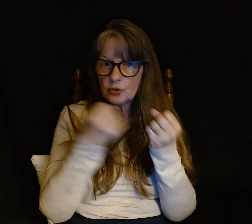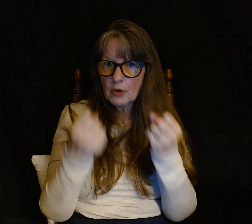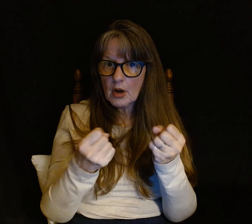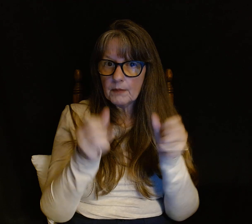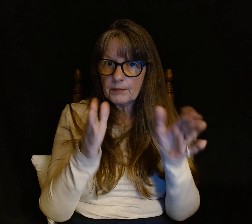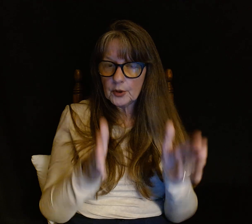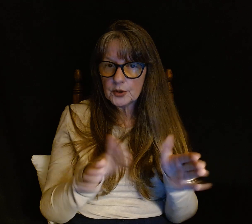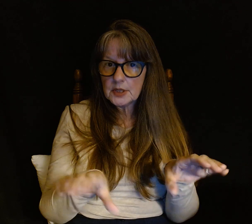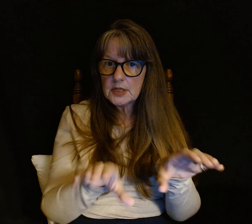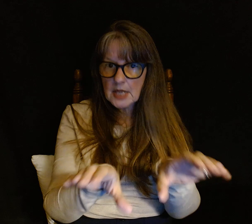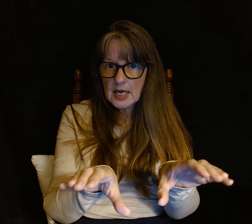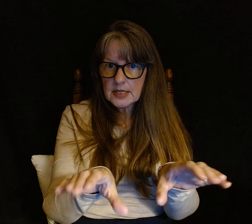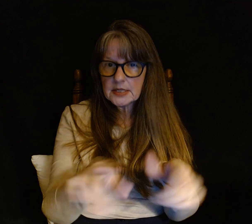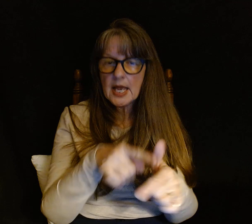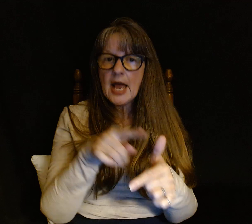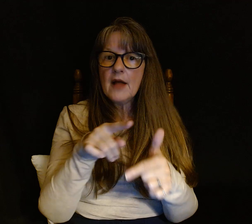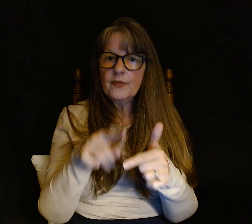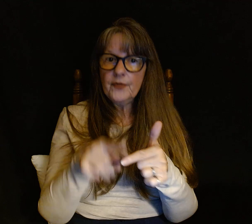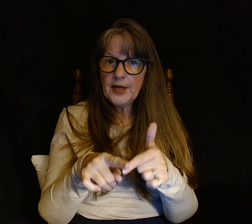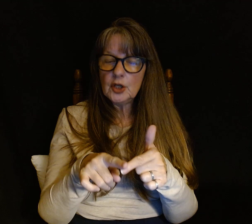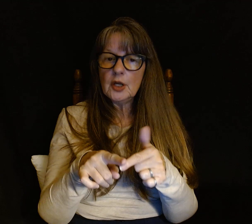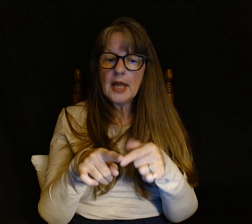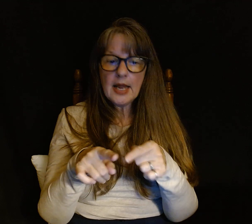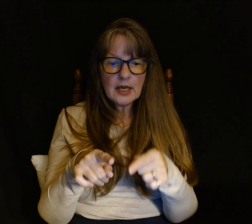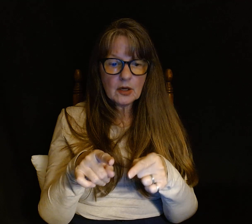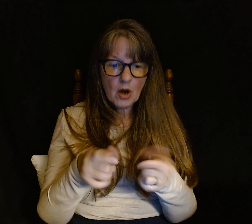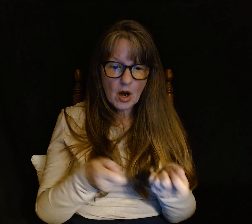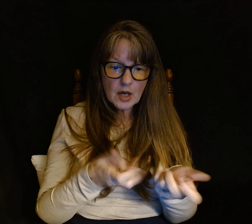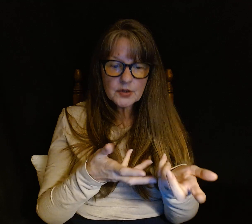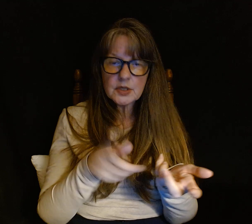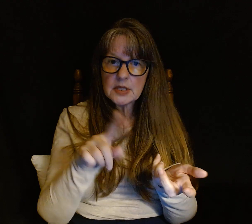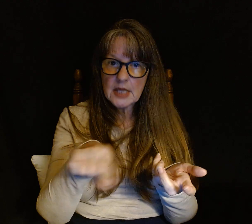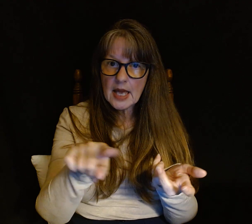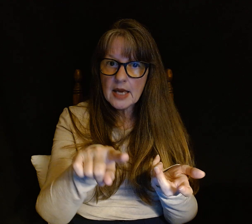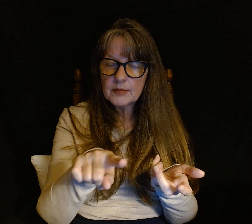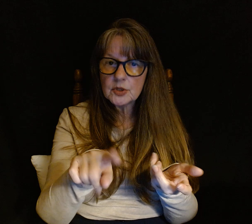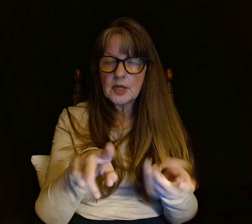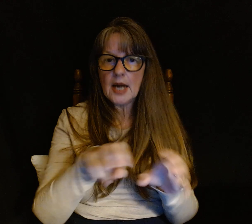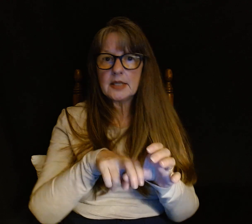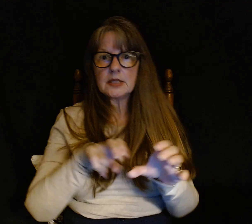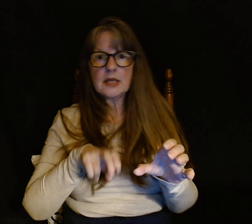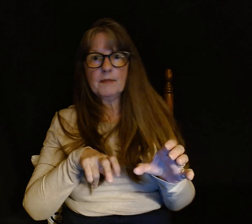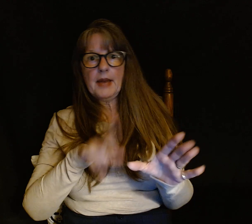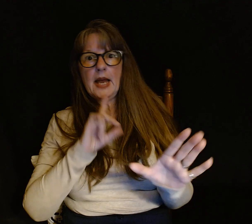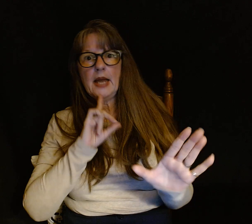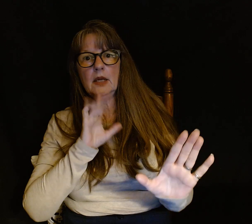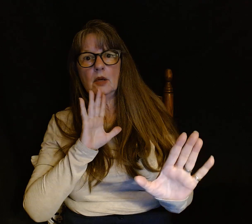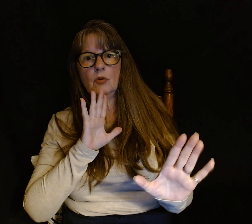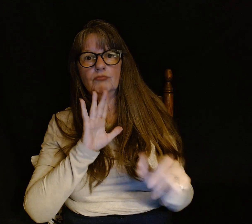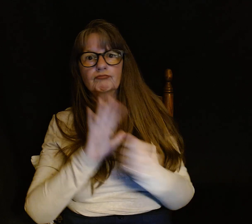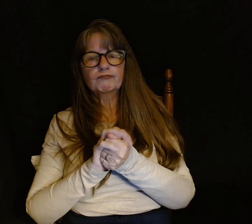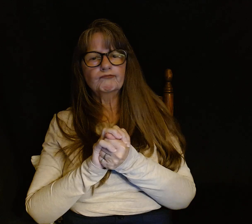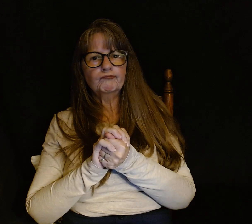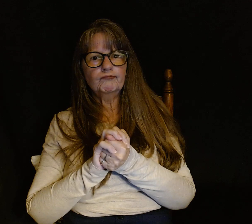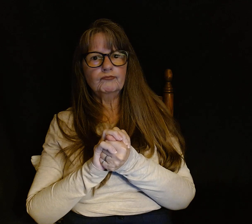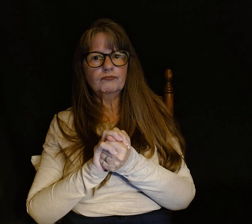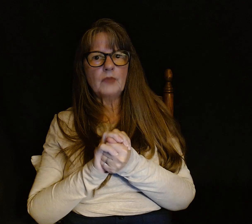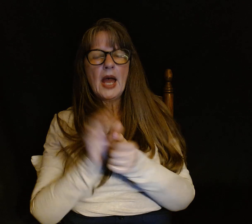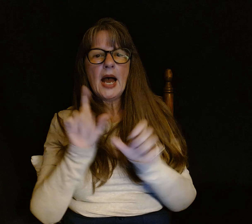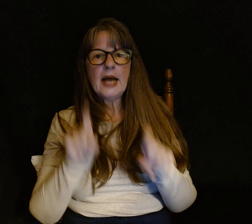strong person does, then it causes them to kind of step back and go, I